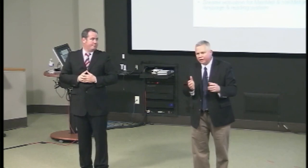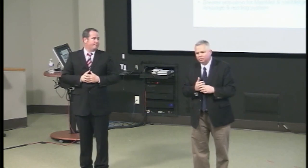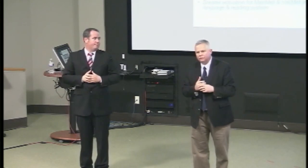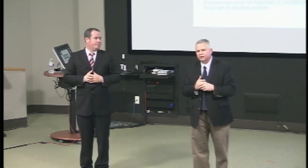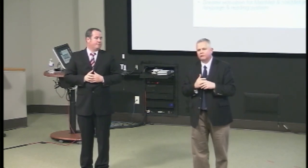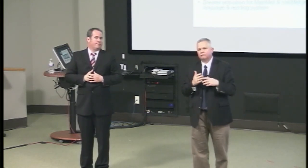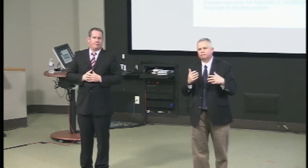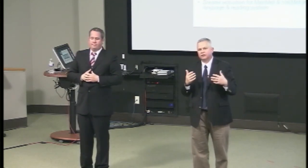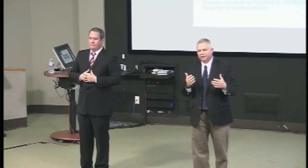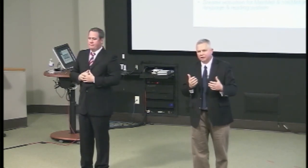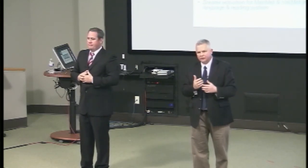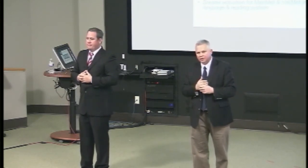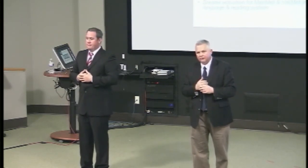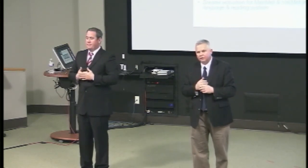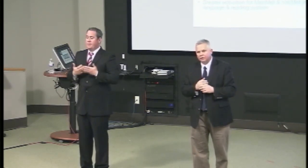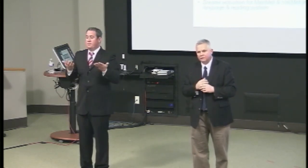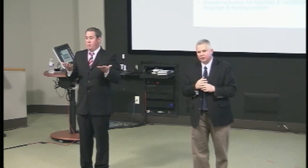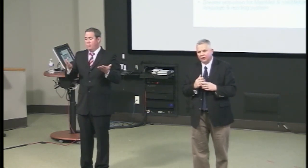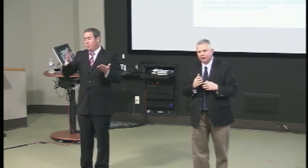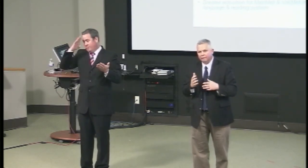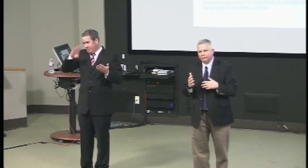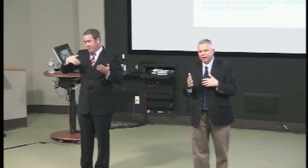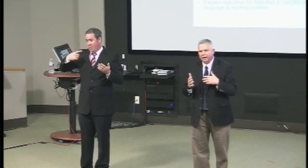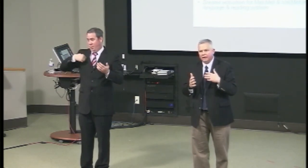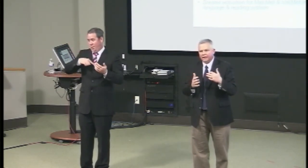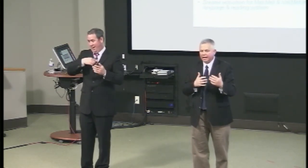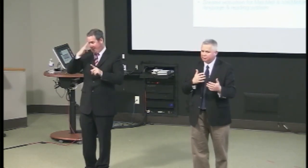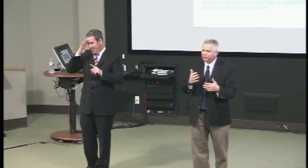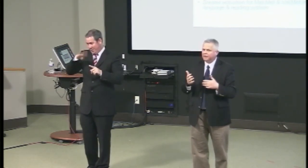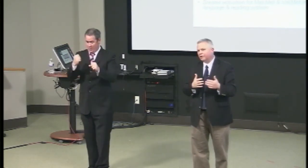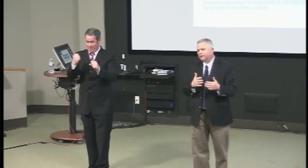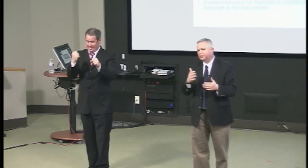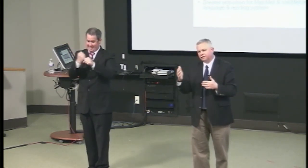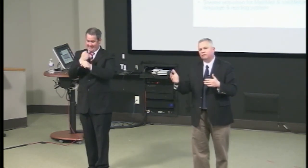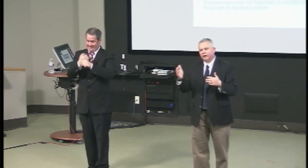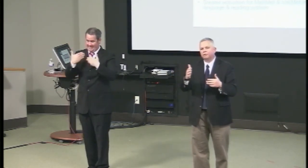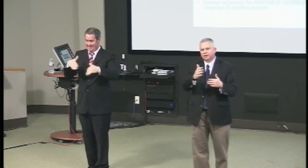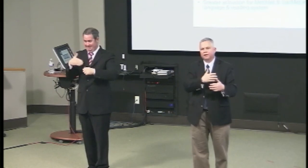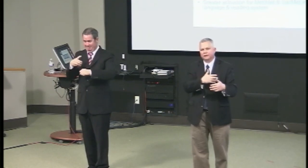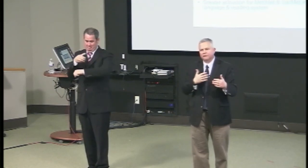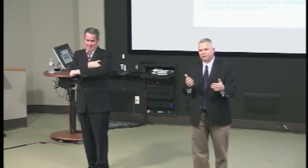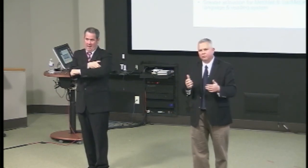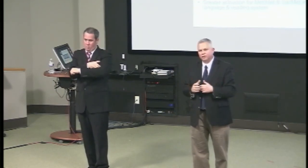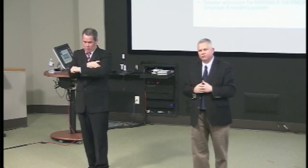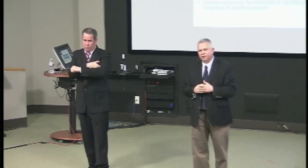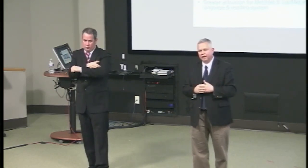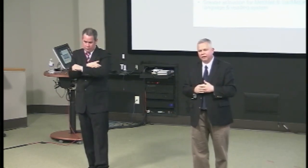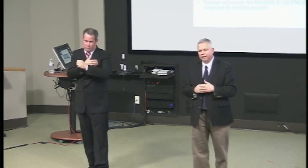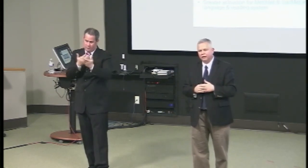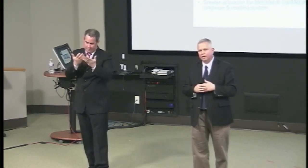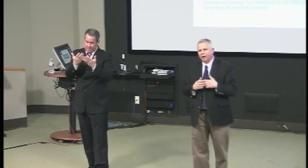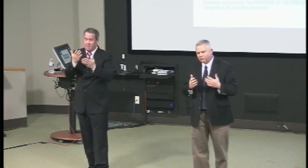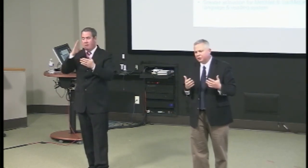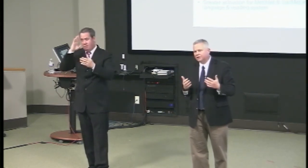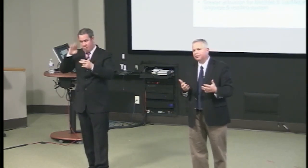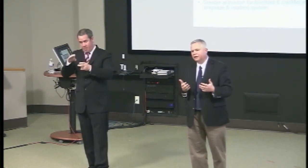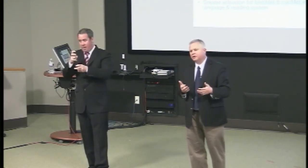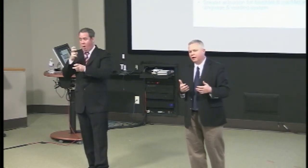the power issues are ridiculously difficult. It has been difficult to show replicability from one to